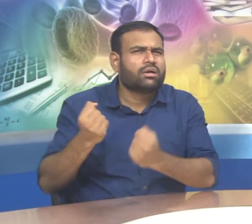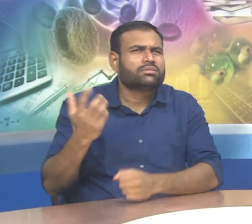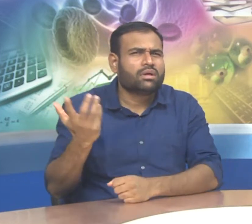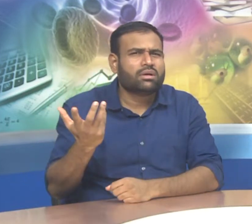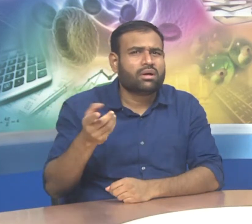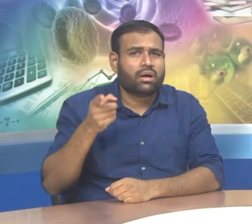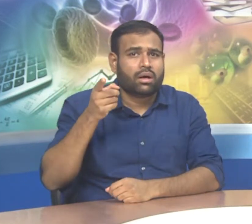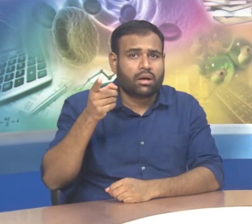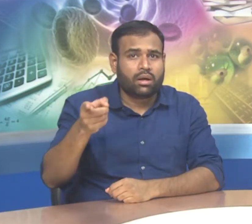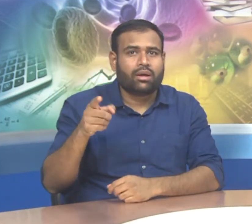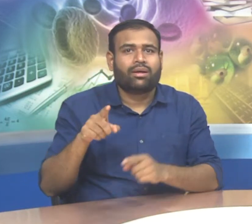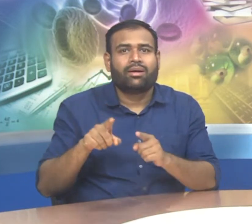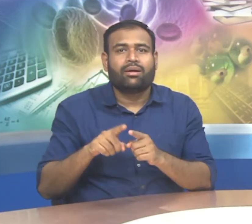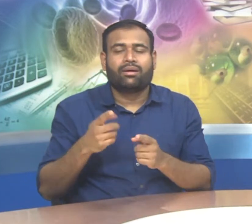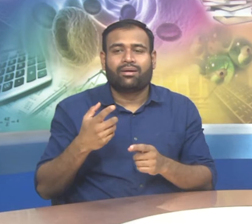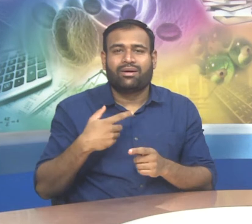of individual person,